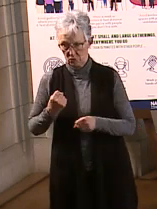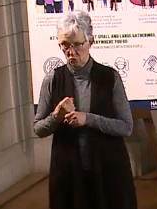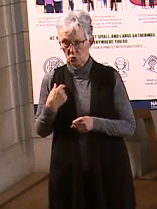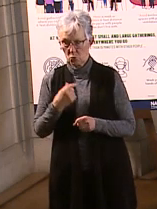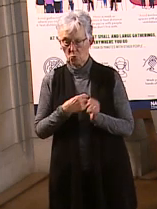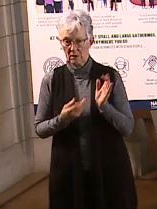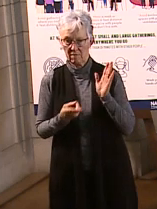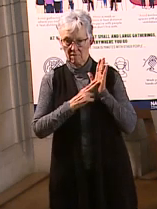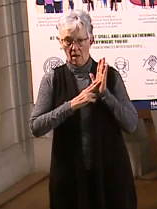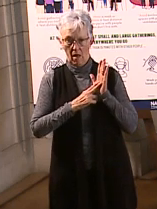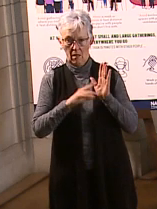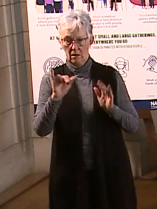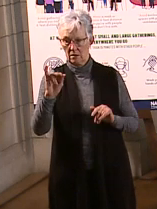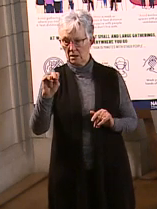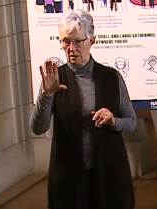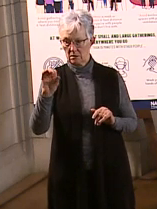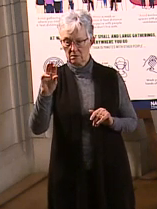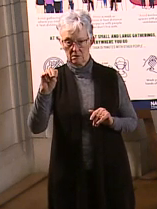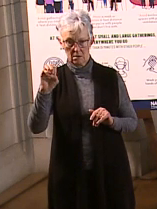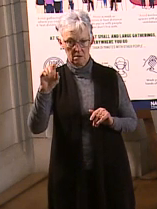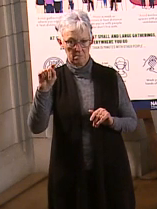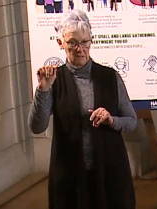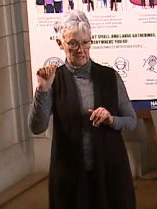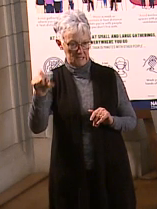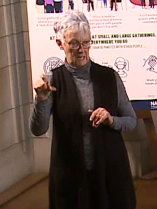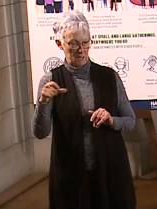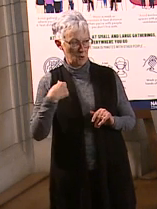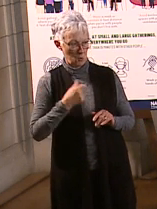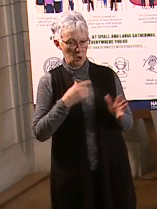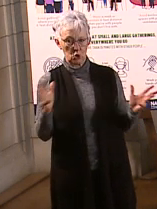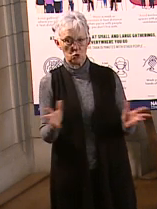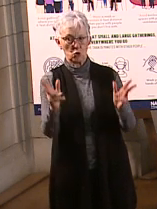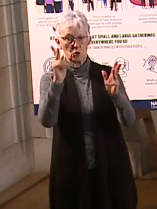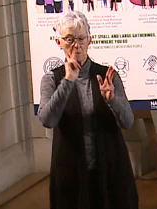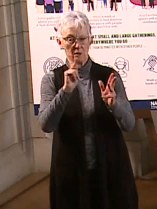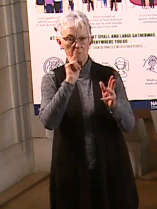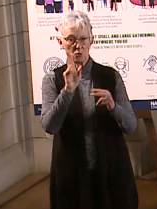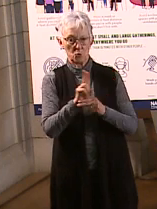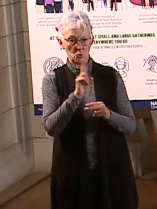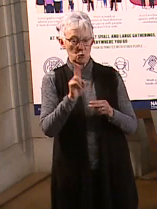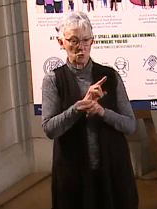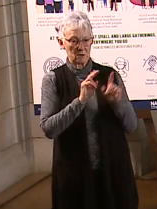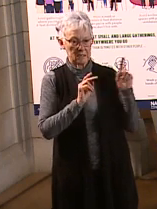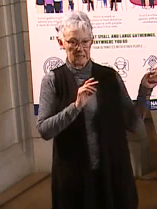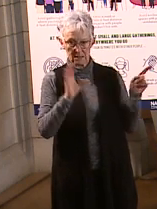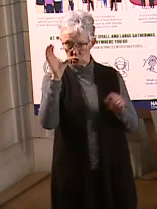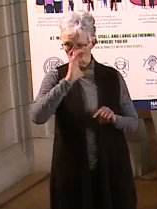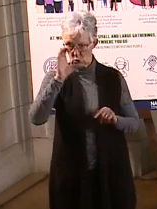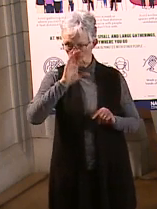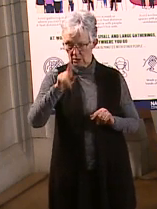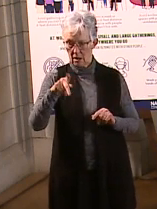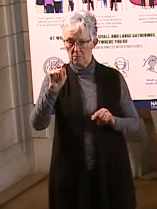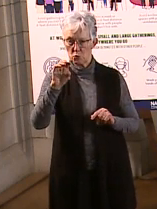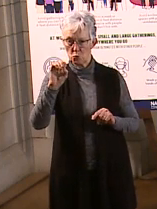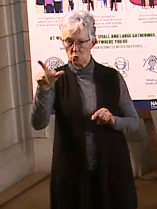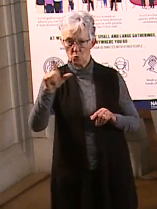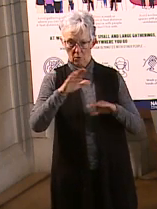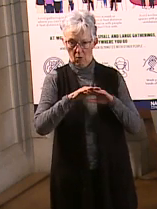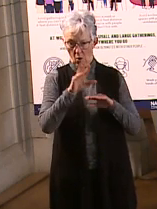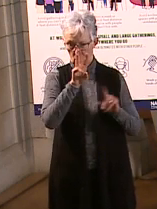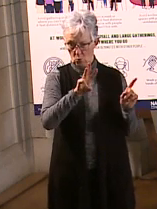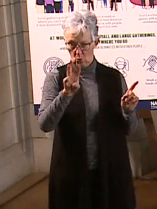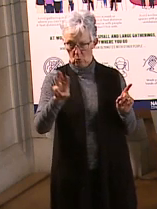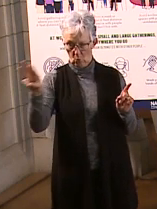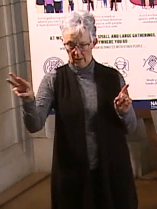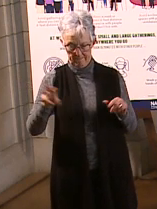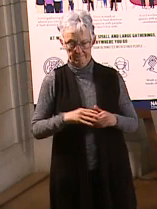encouraging Nebraskans to use our Nebraska School District Property Tax Lookup tool, again, as the governor emphasized earlier.